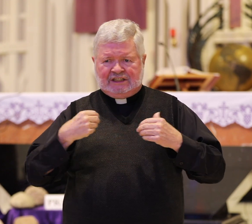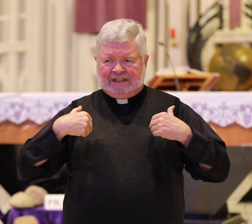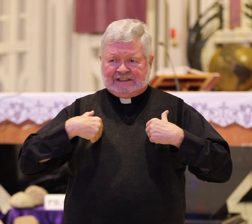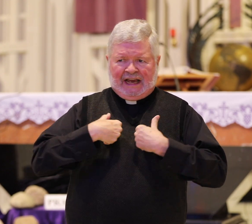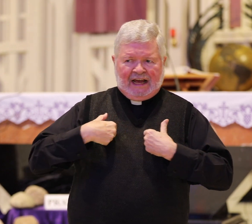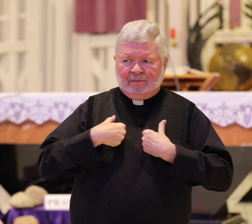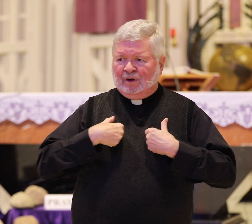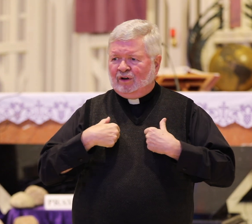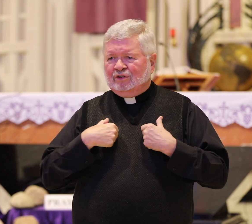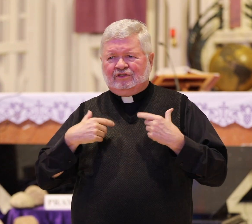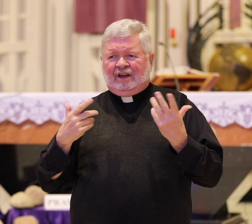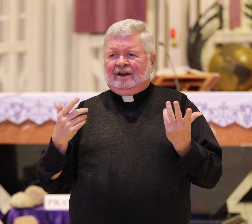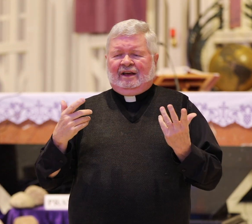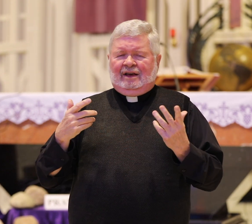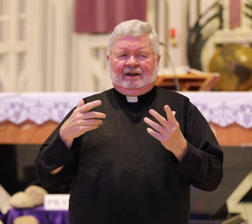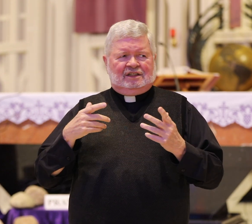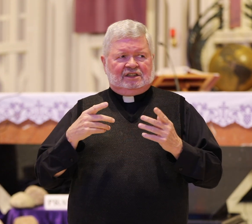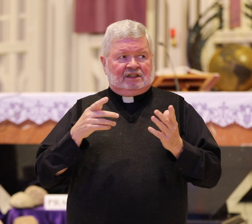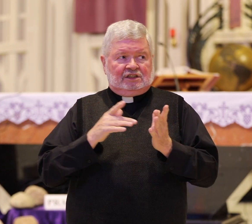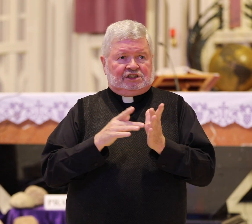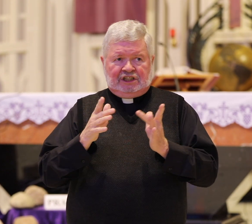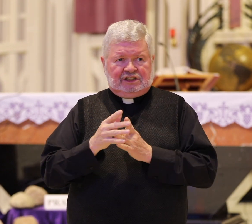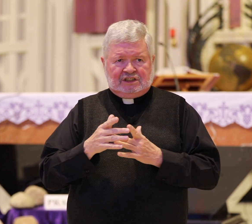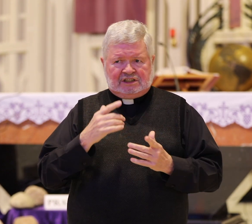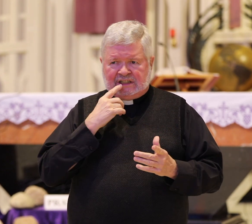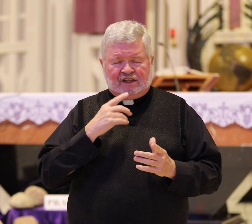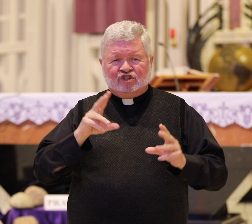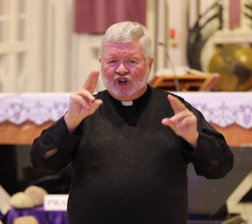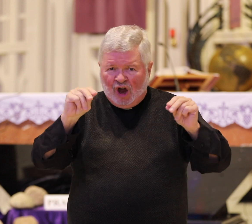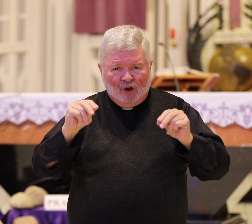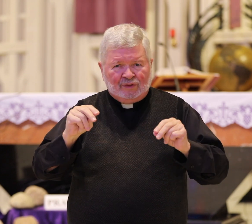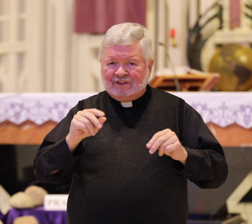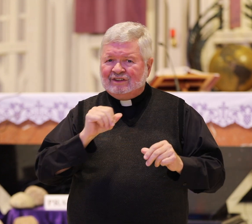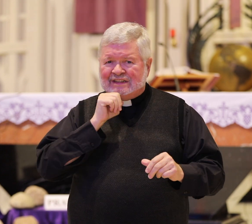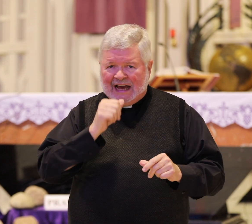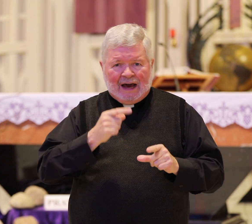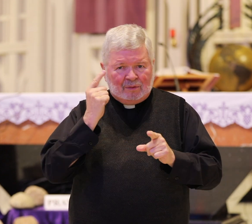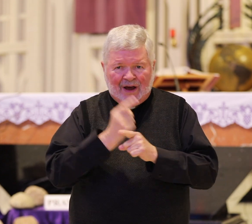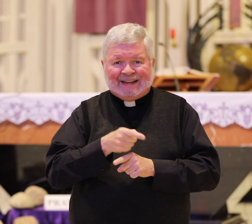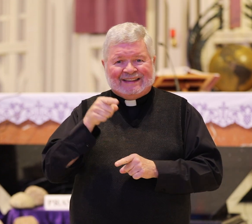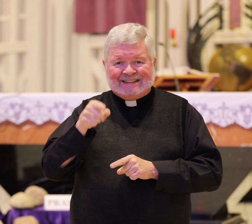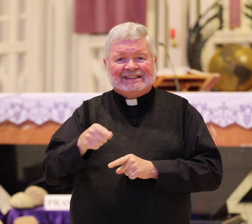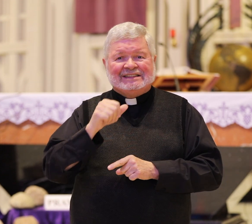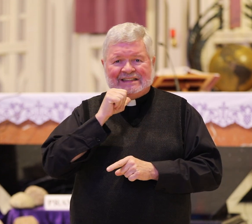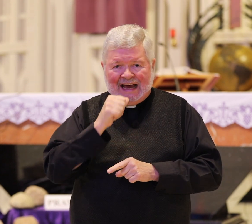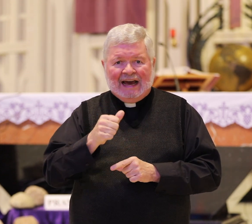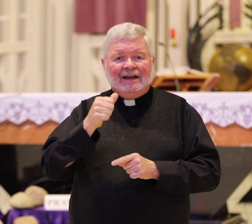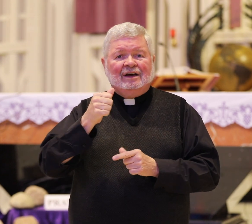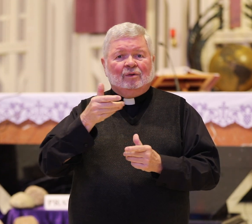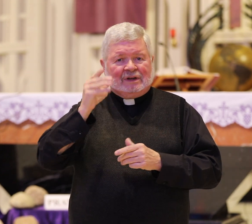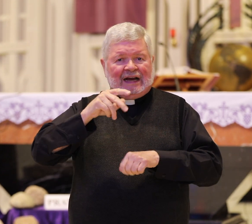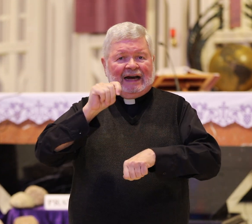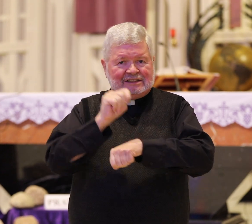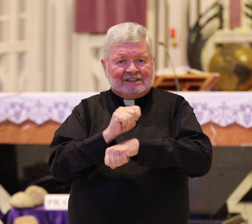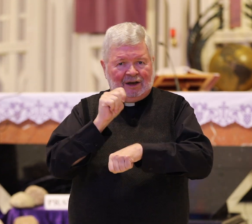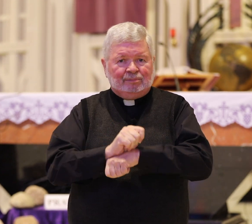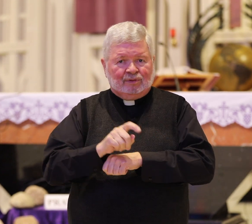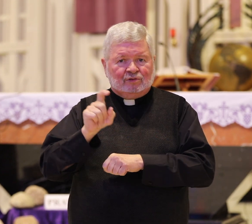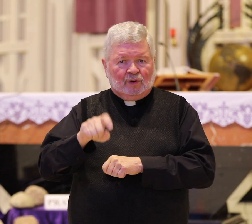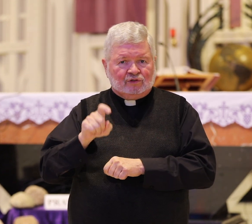these animals, and Jesus says, no, this is not right. This is not what God's temple is supposed to